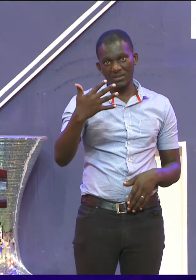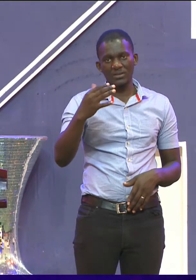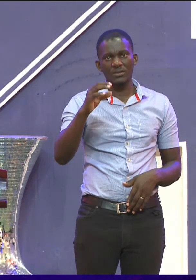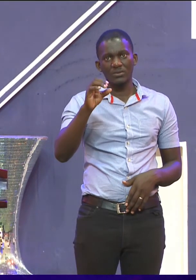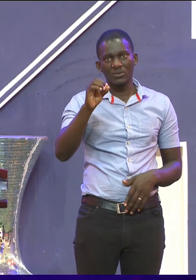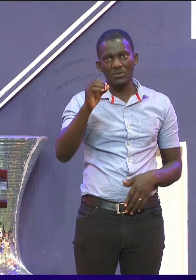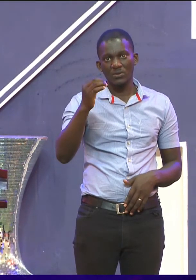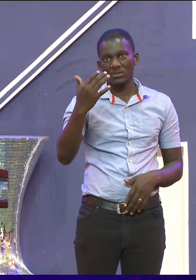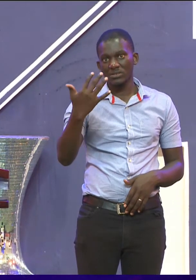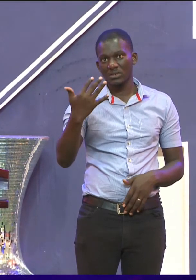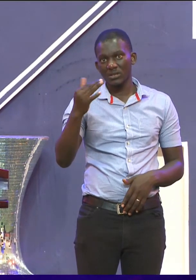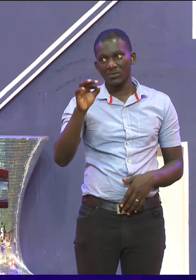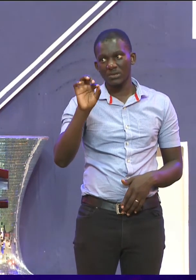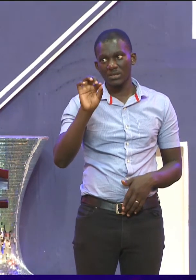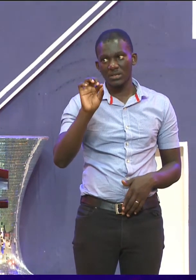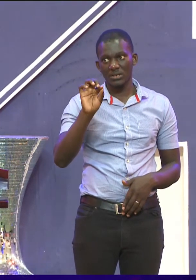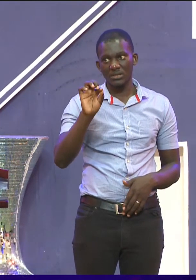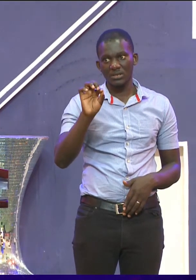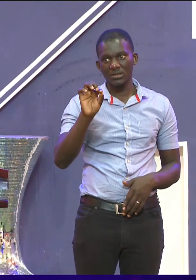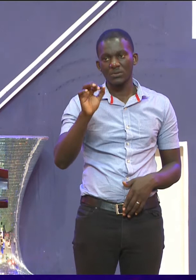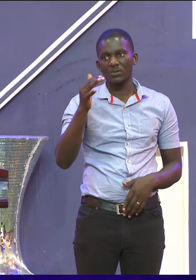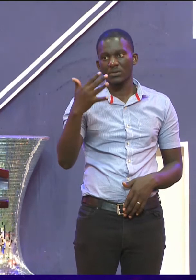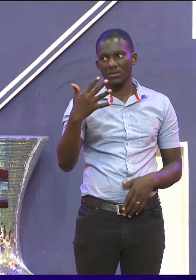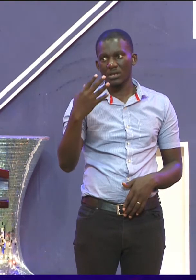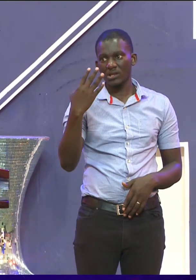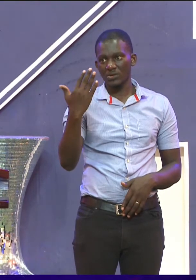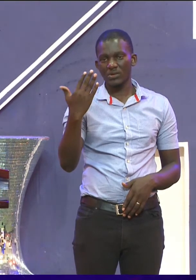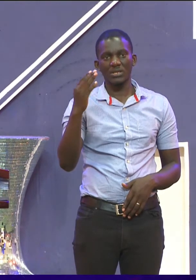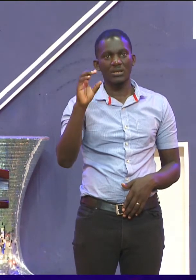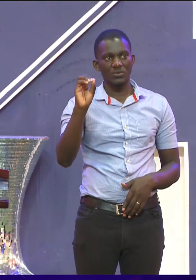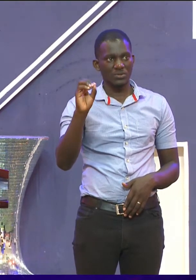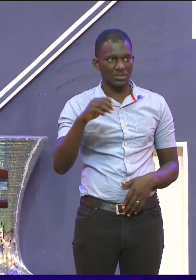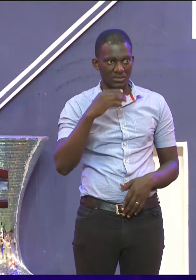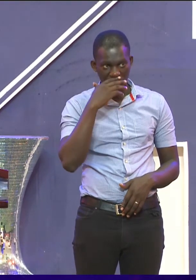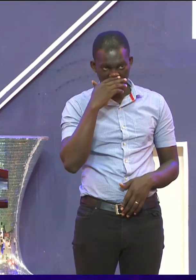noti tano munana tano nya noti